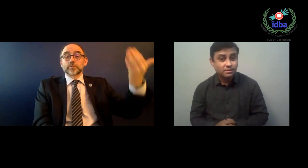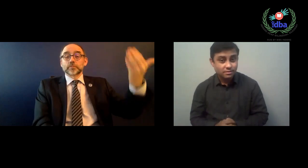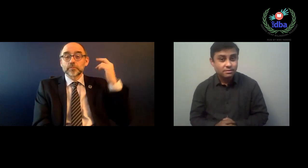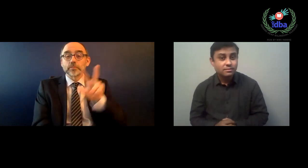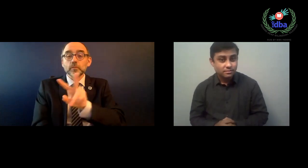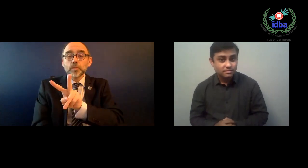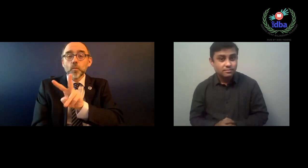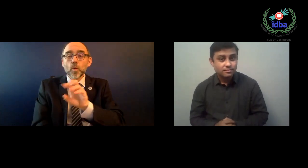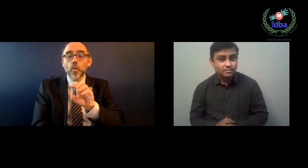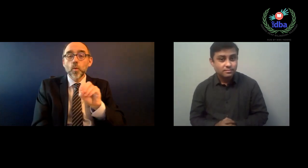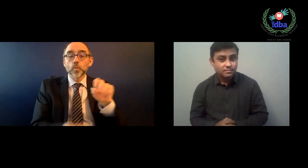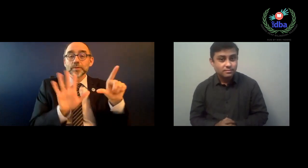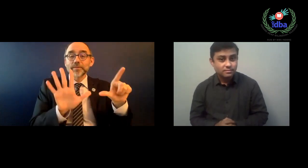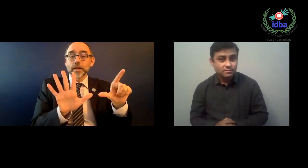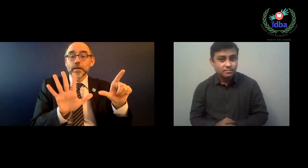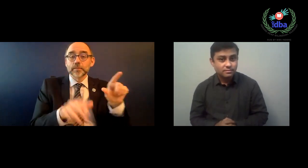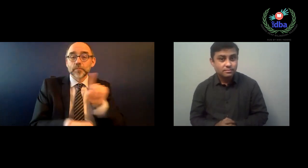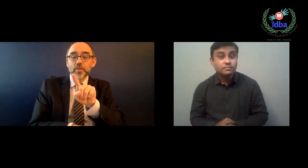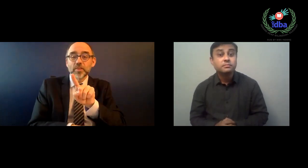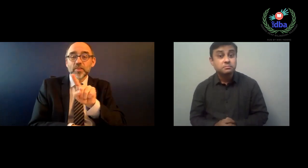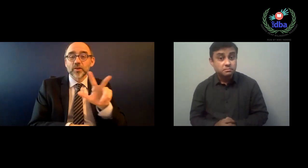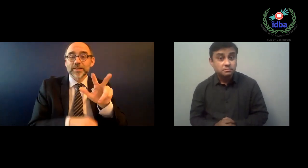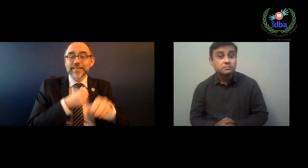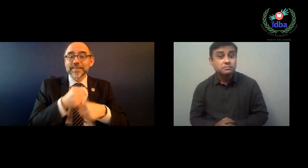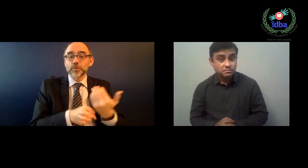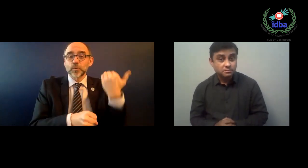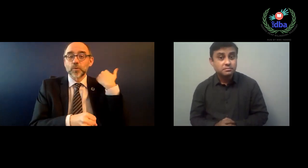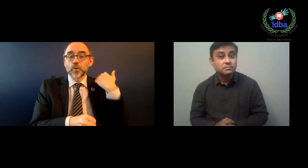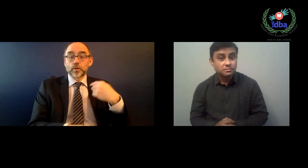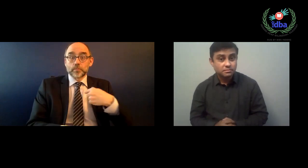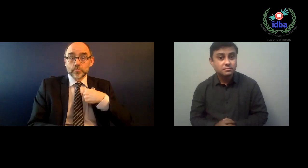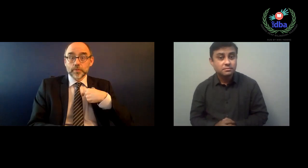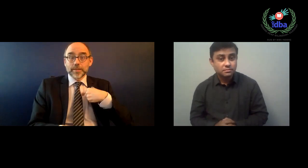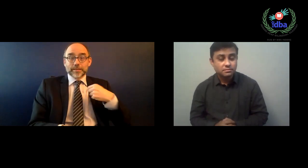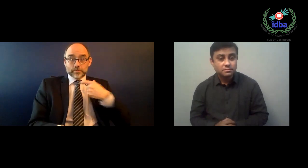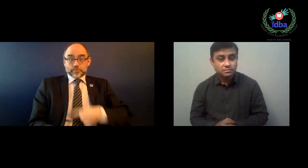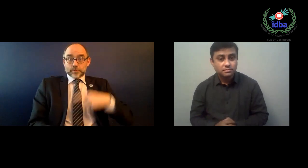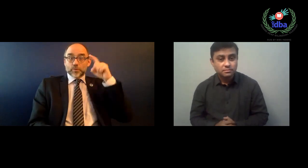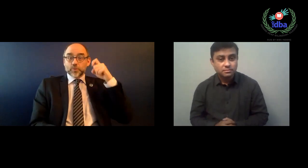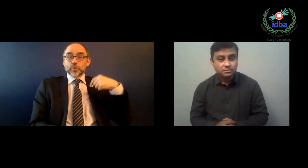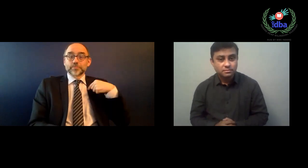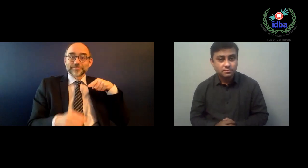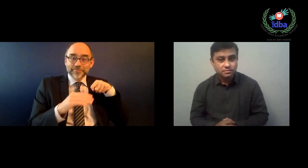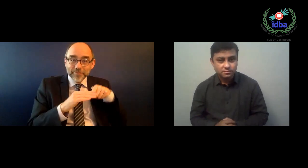Association of Sign Language Interpreters. In 2007, 13 years back, me, myself,